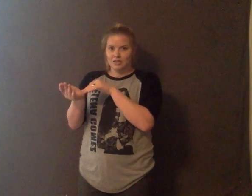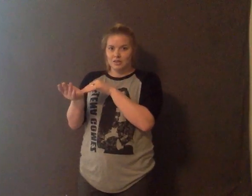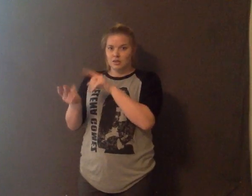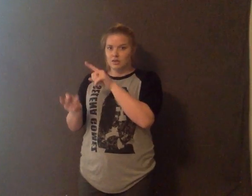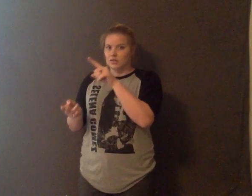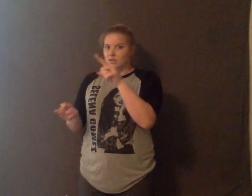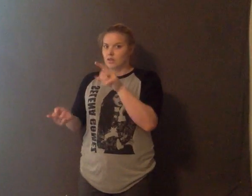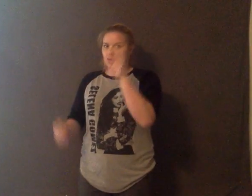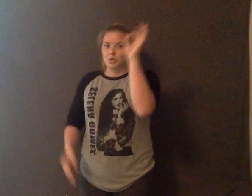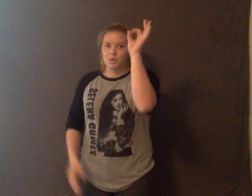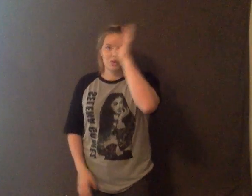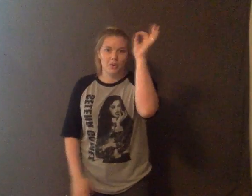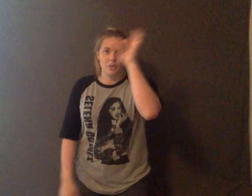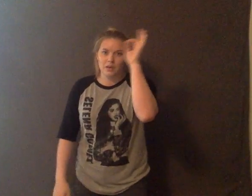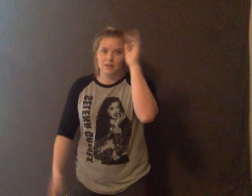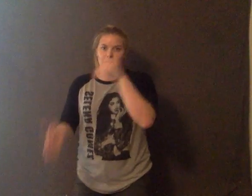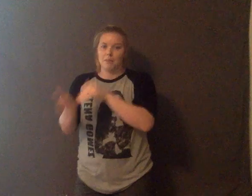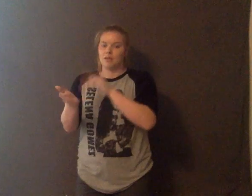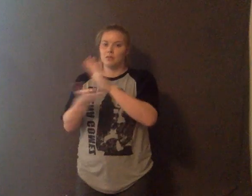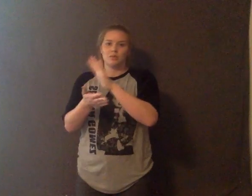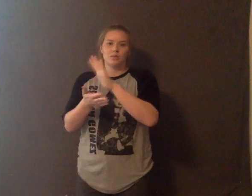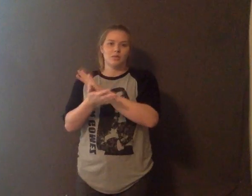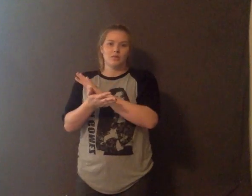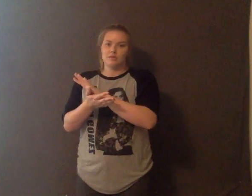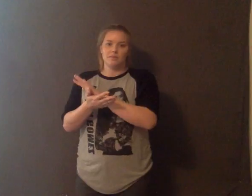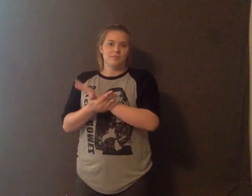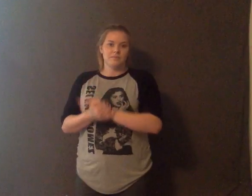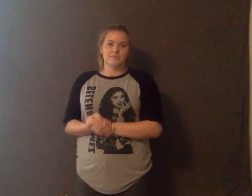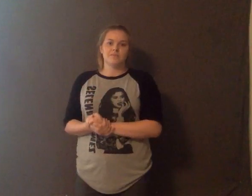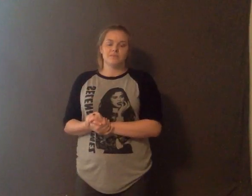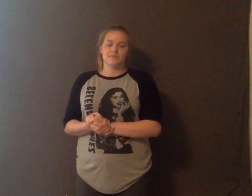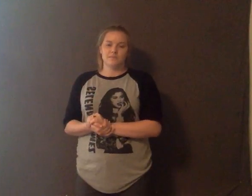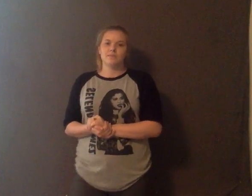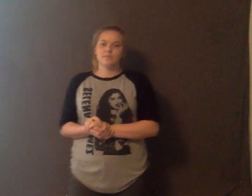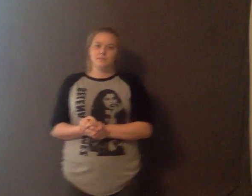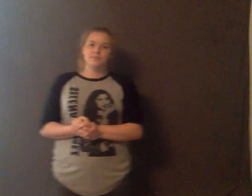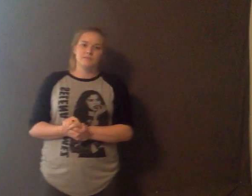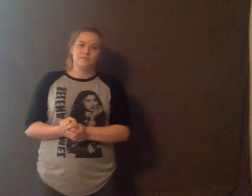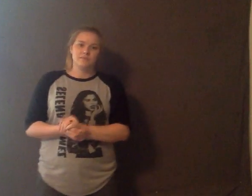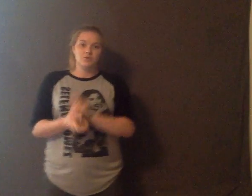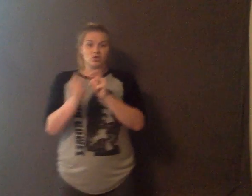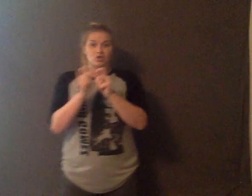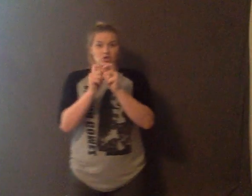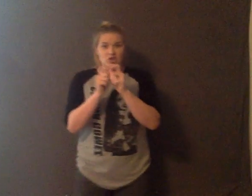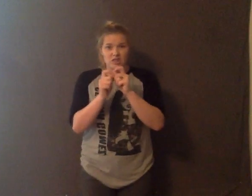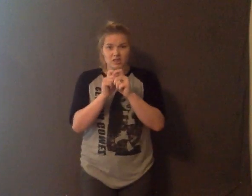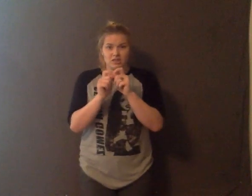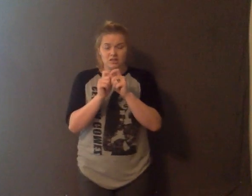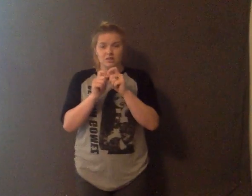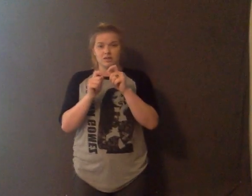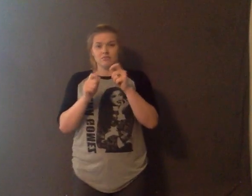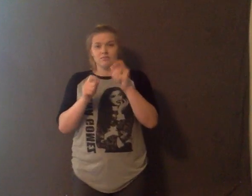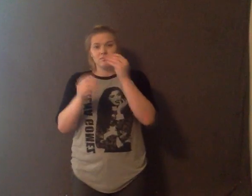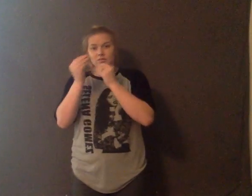food in medical school. No one is taught that the changes that we make with our diet are probably